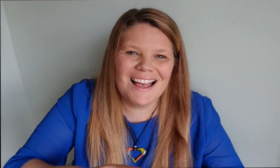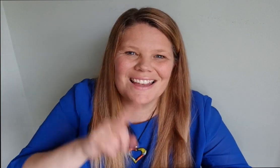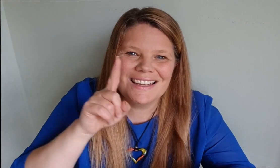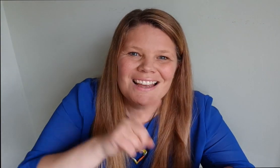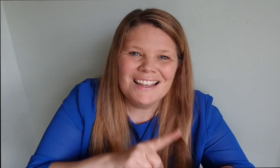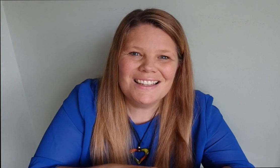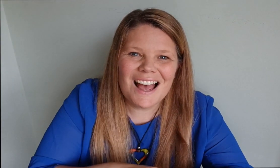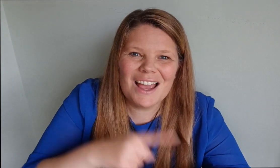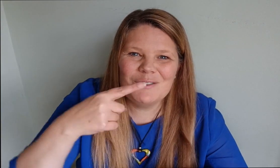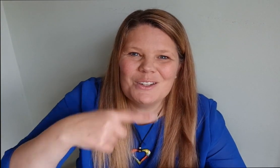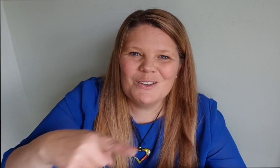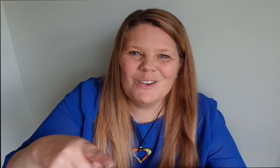outside. Time to go